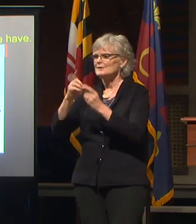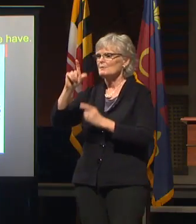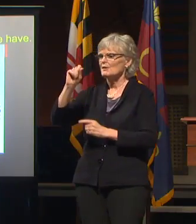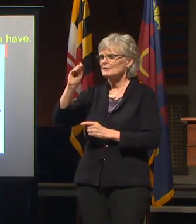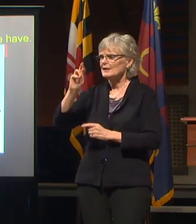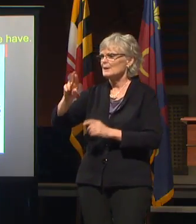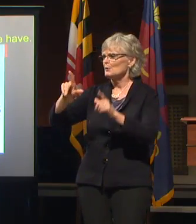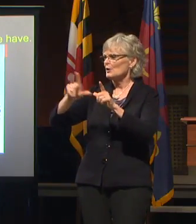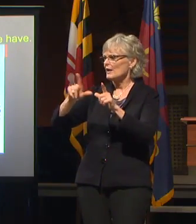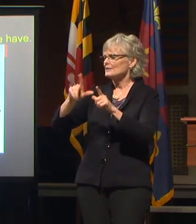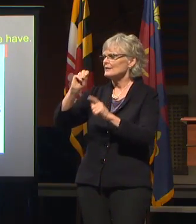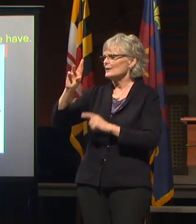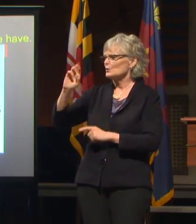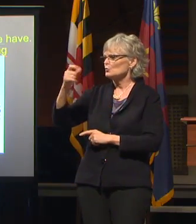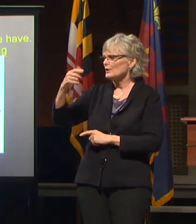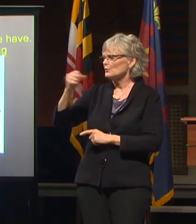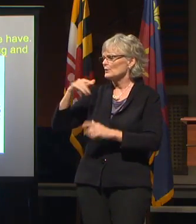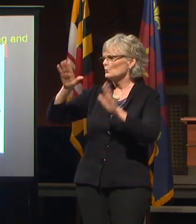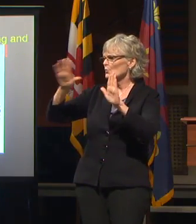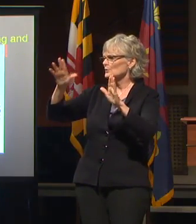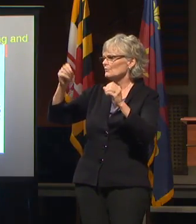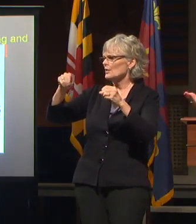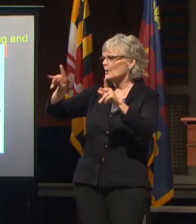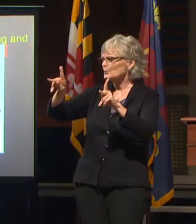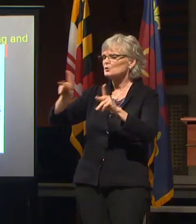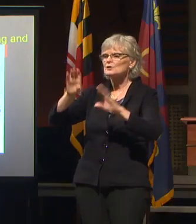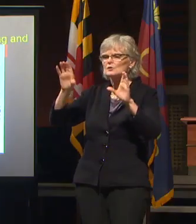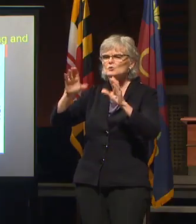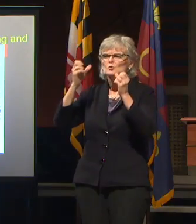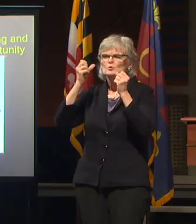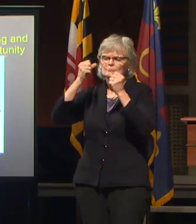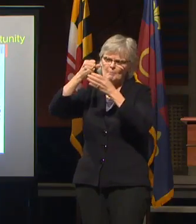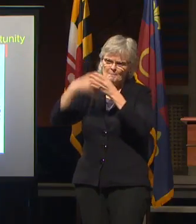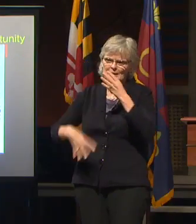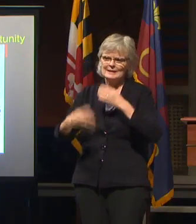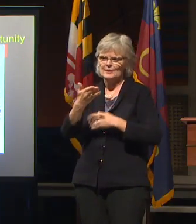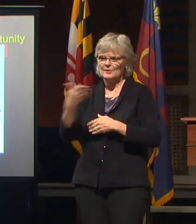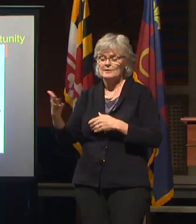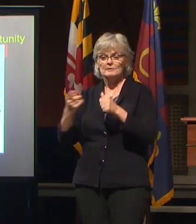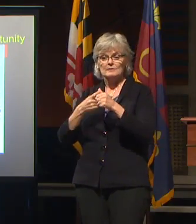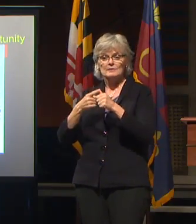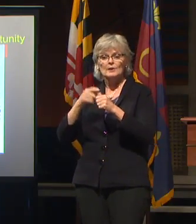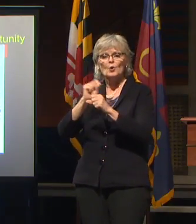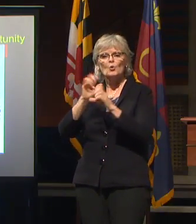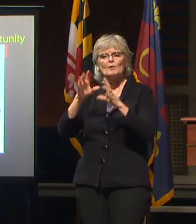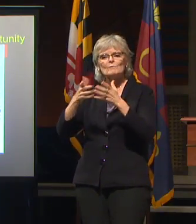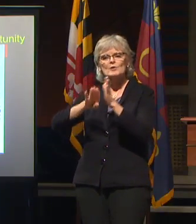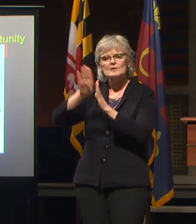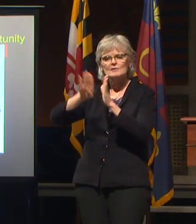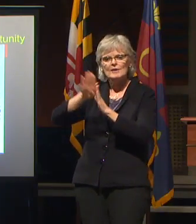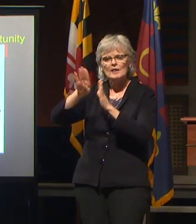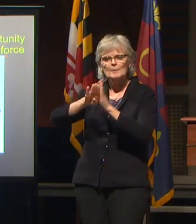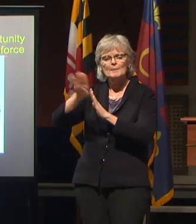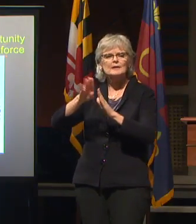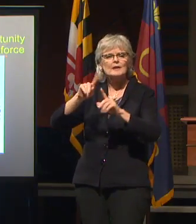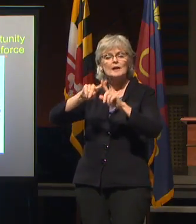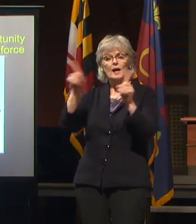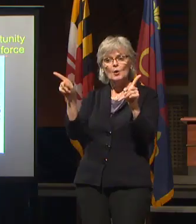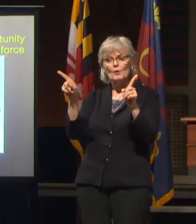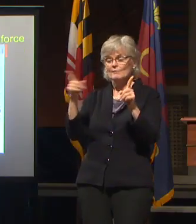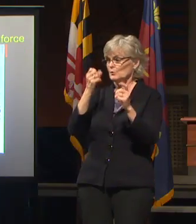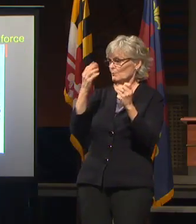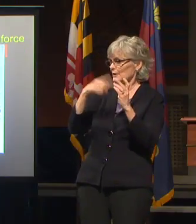Licensing and Regulation, we have the wonderful opportunity to do many things. One of those is workforce development. However,